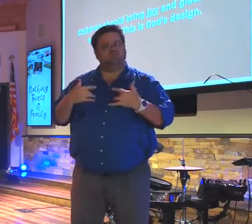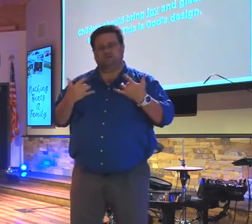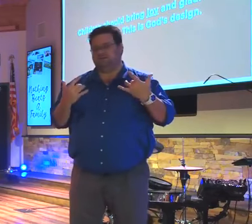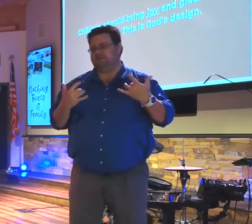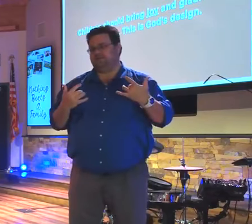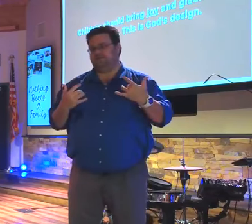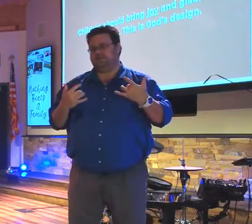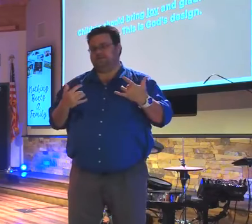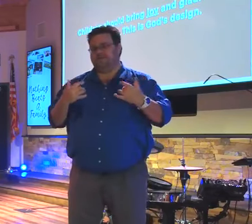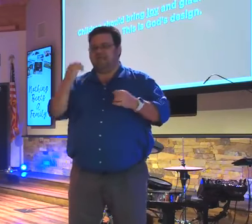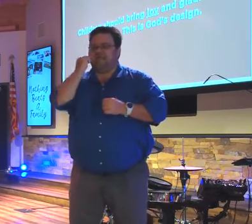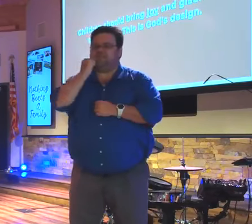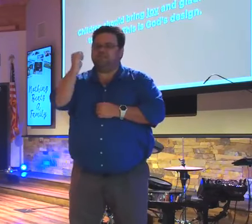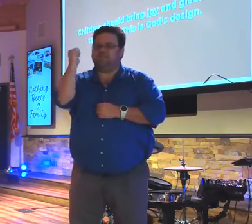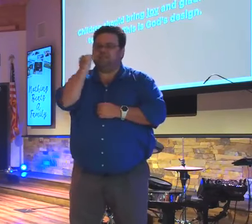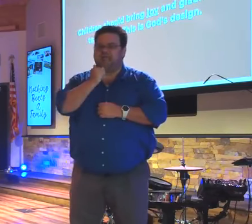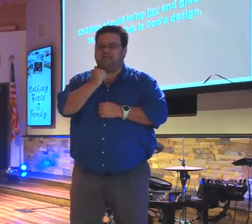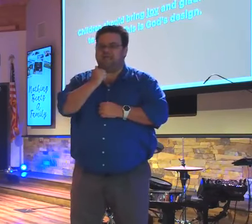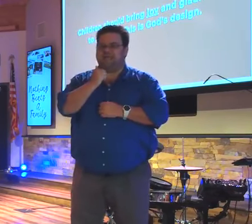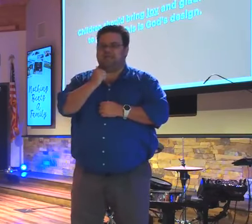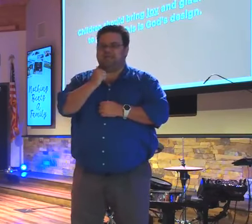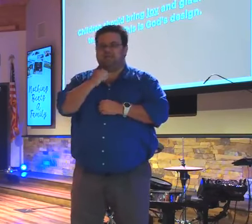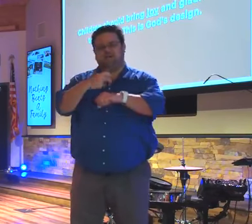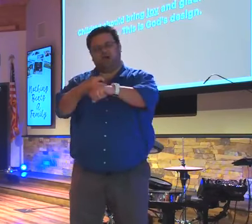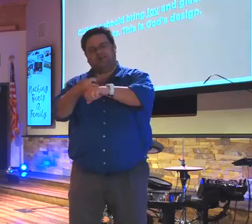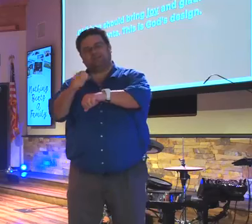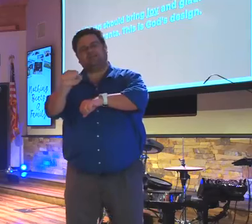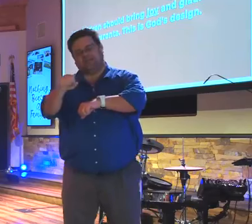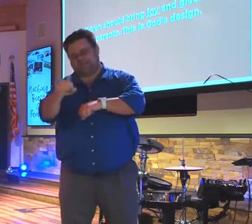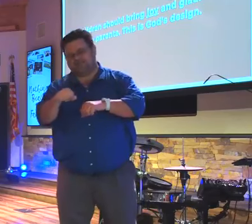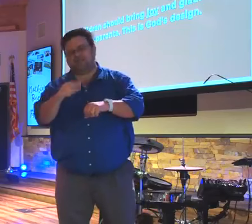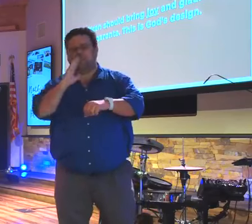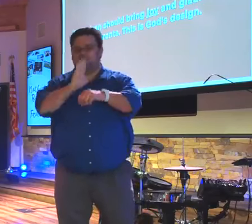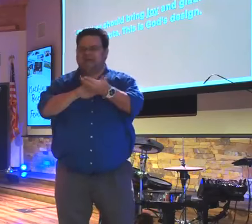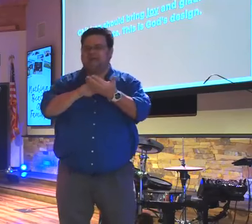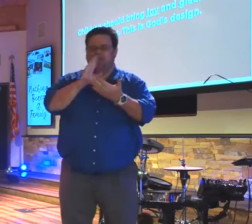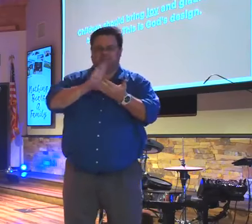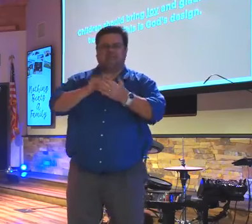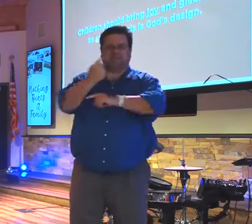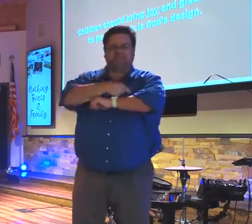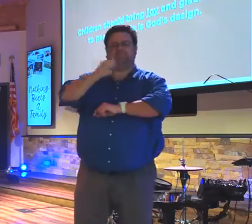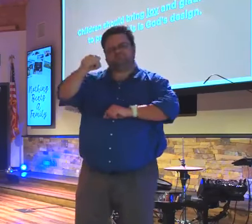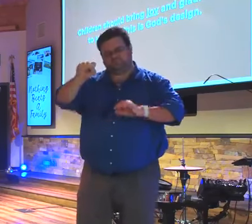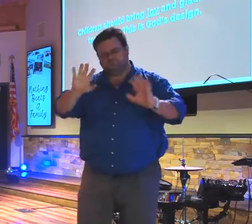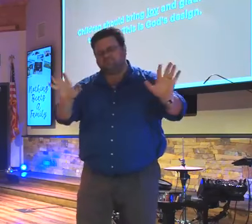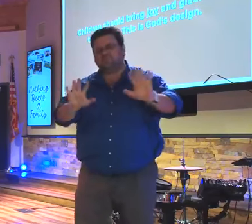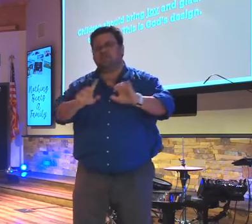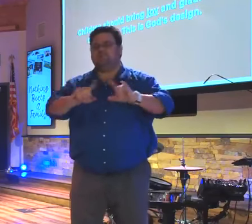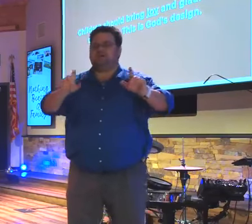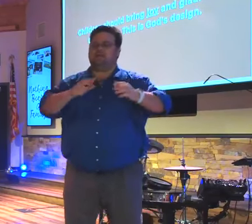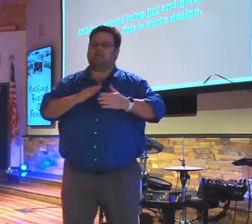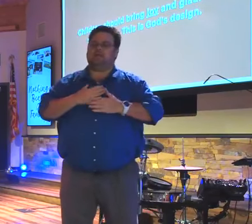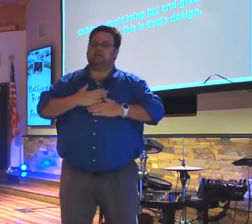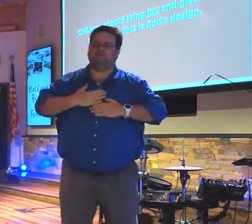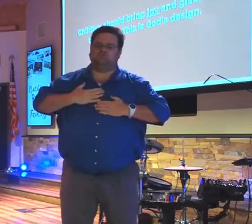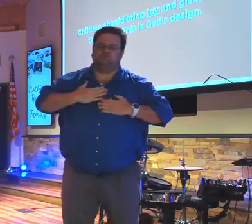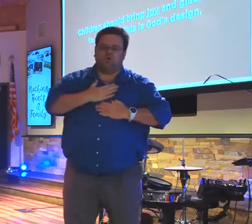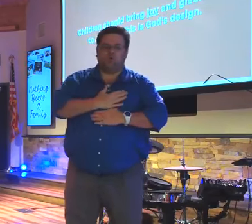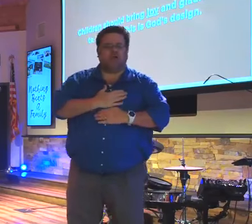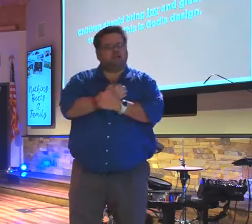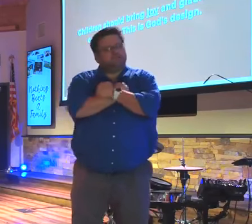I enjoyed every day, pretty much. Not that there weren't hard times and bad days, but pretty much I just enjoyed and